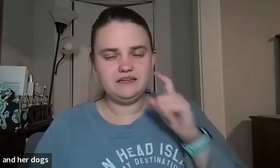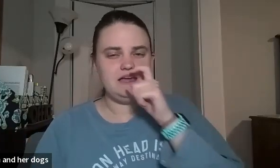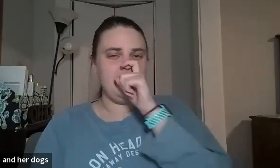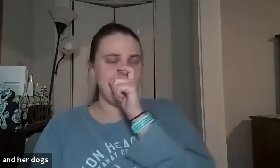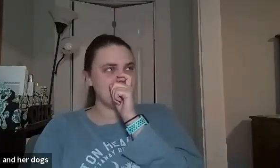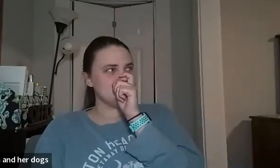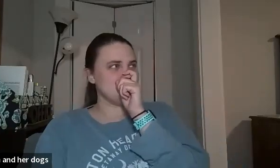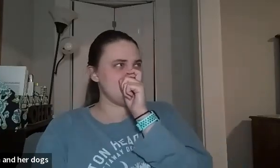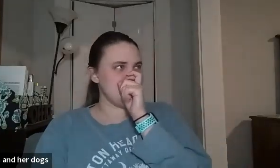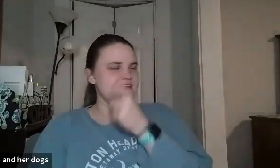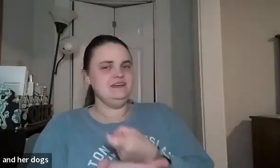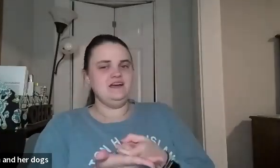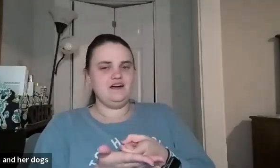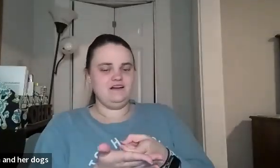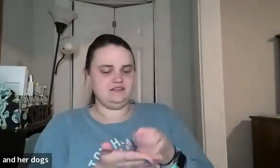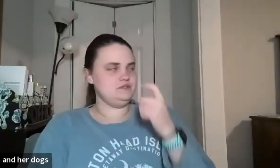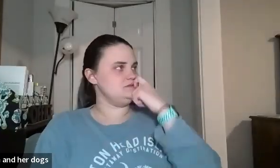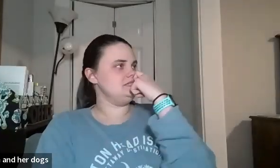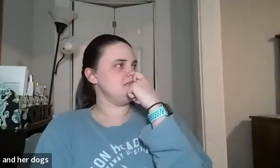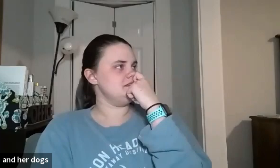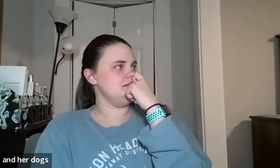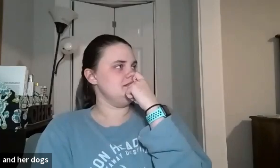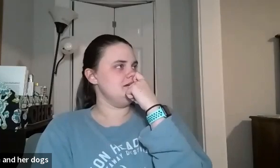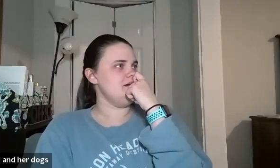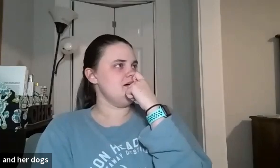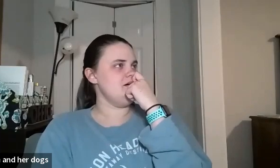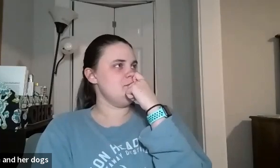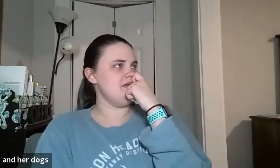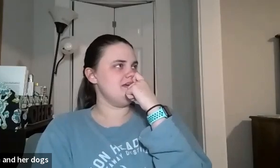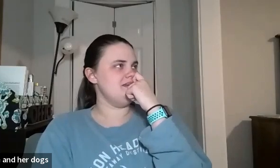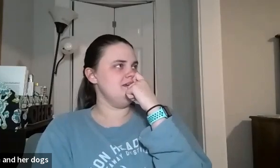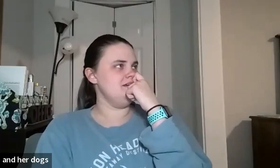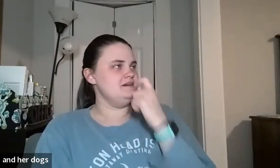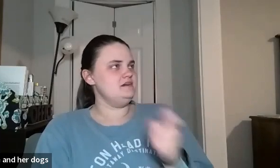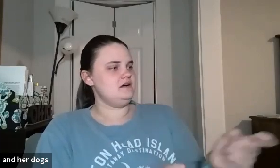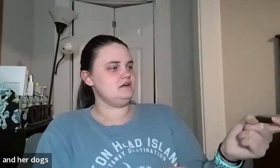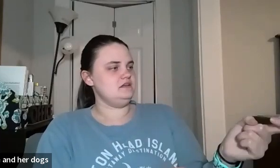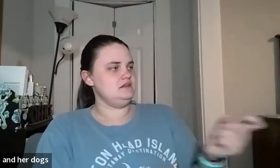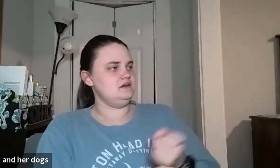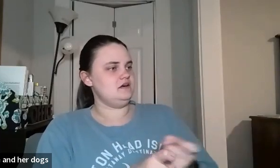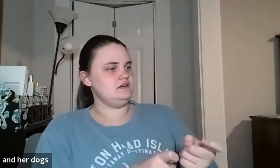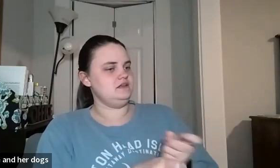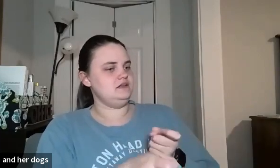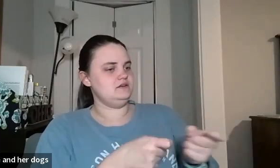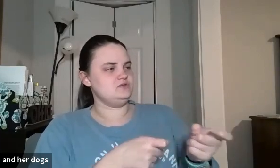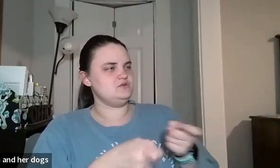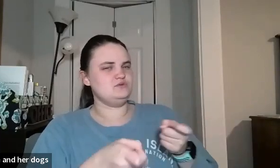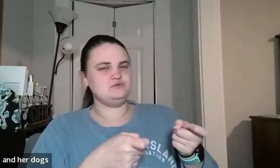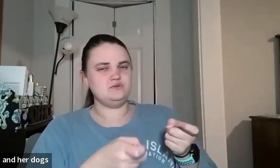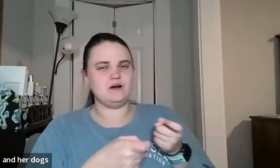Hockey has one. Hockey, which one is it? Oh man, hockey. Ooh, I'm